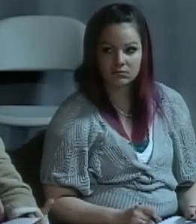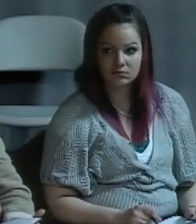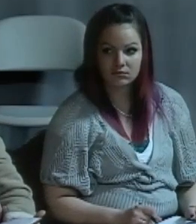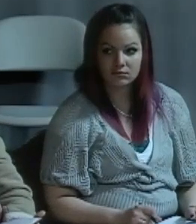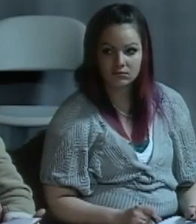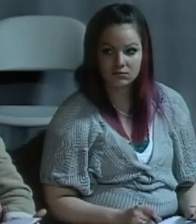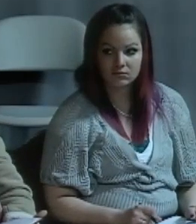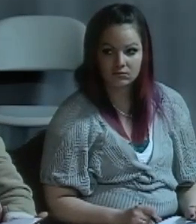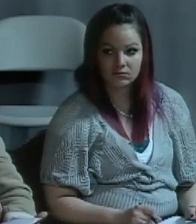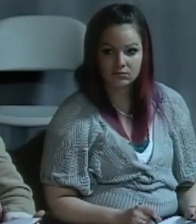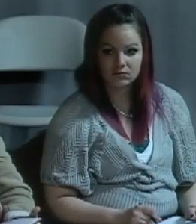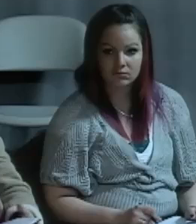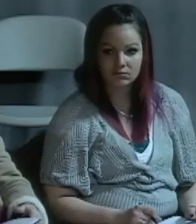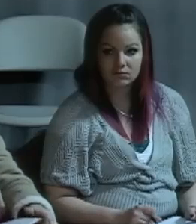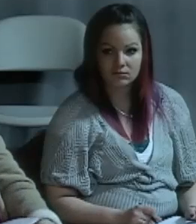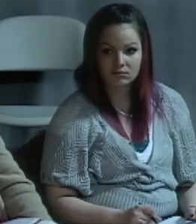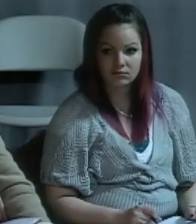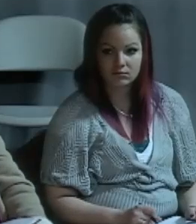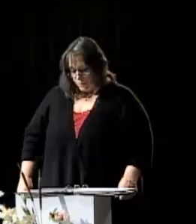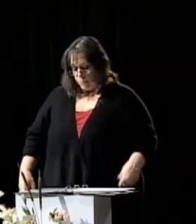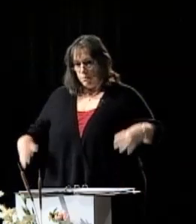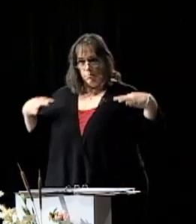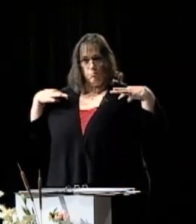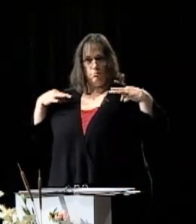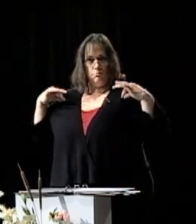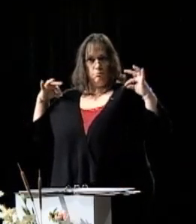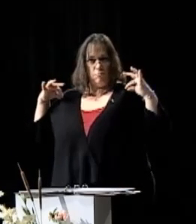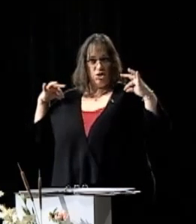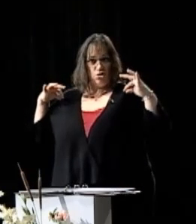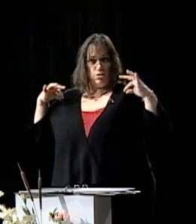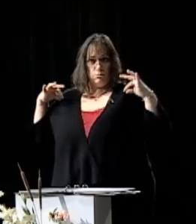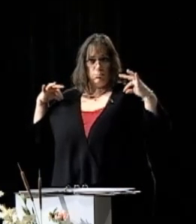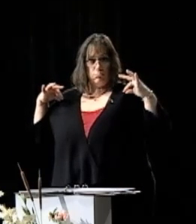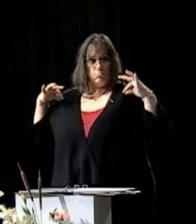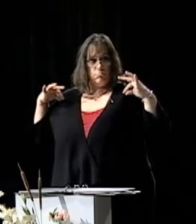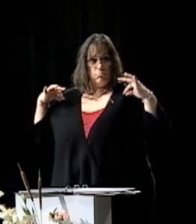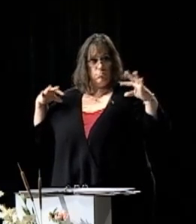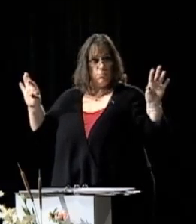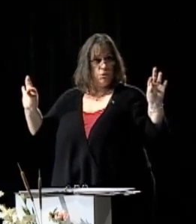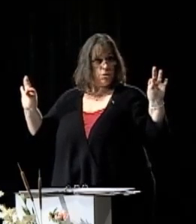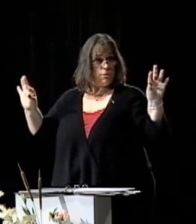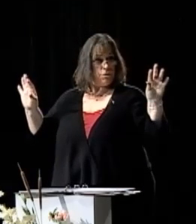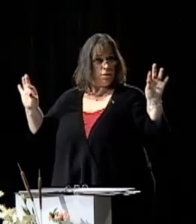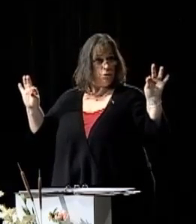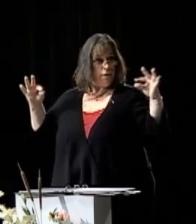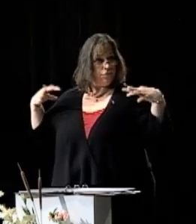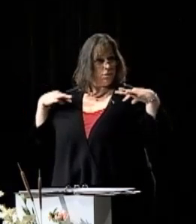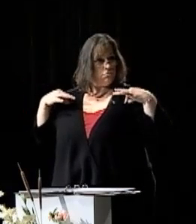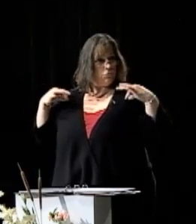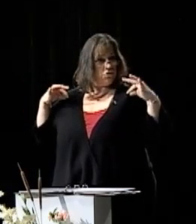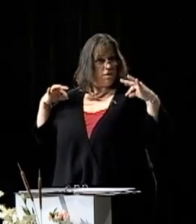Trousers or pants, you're pulling them up. My shirt. So it's like your F's. Just grab your